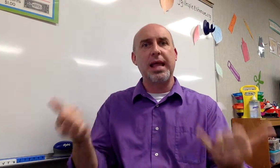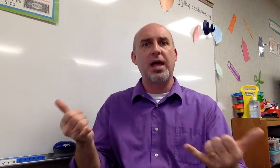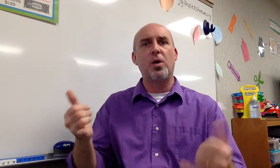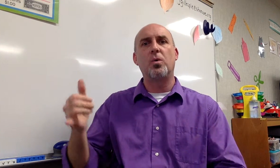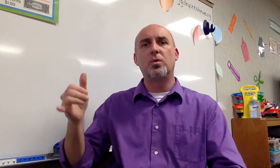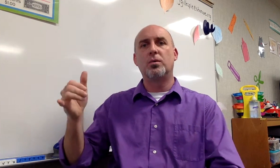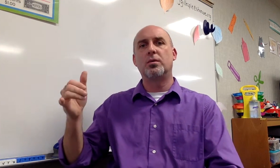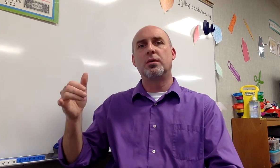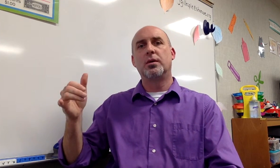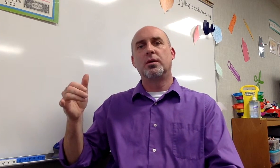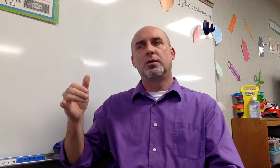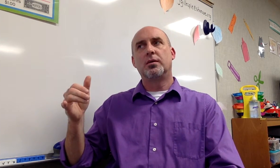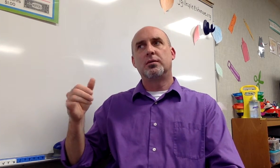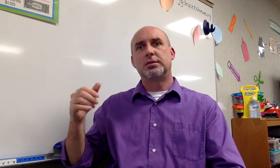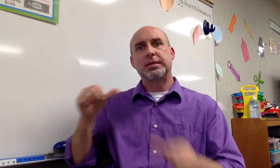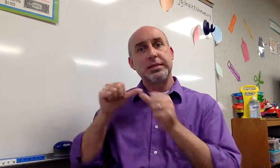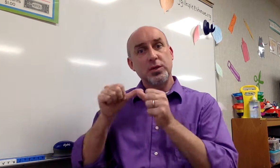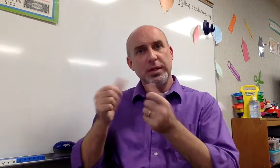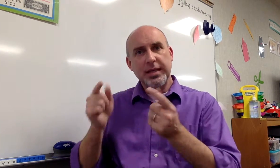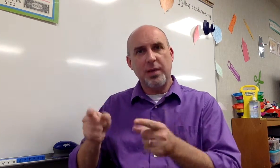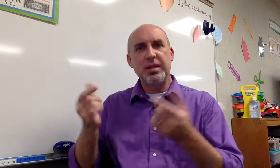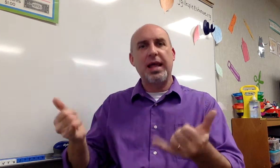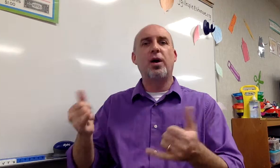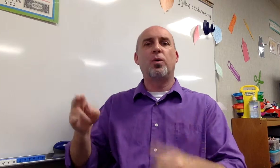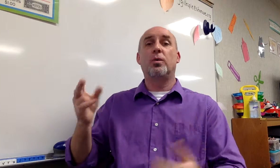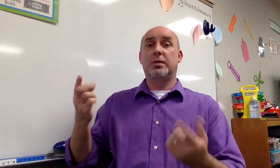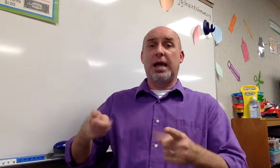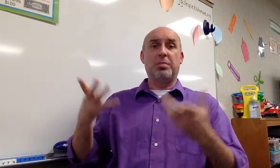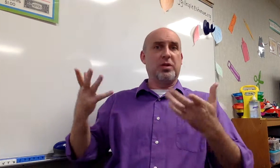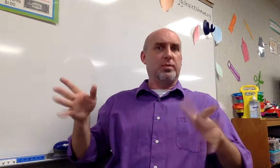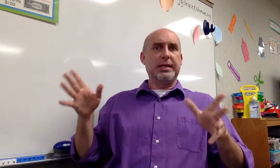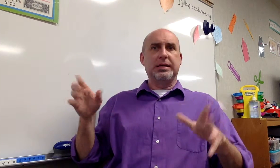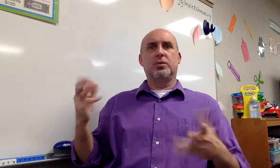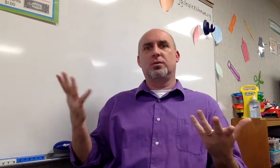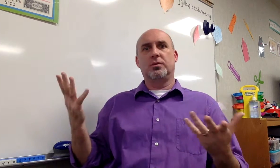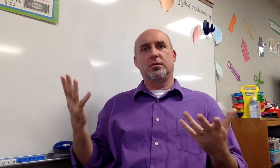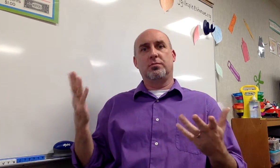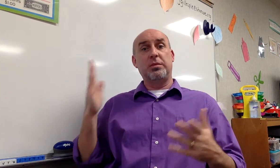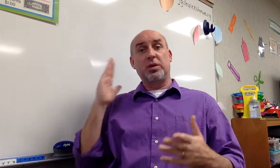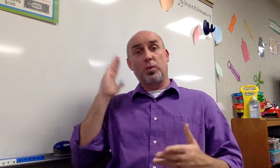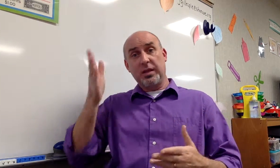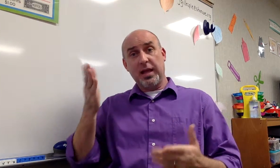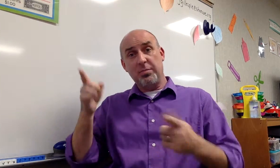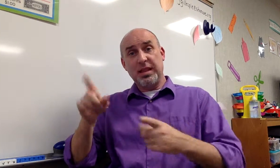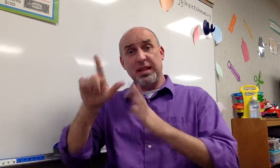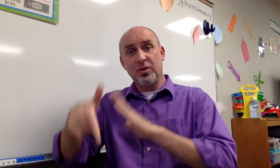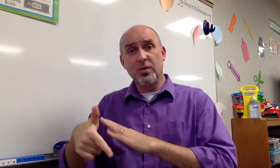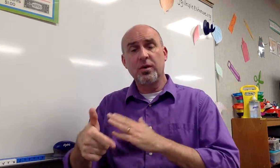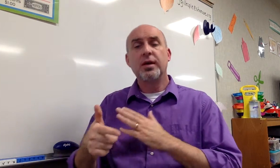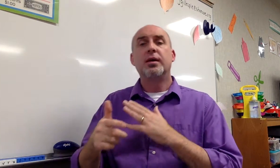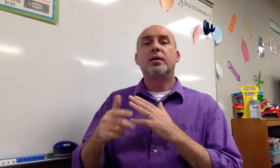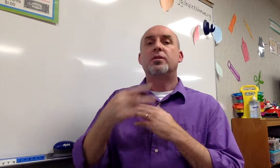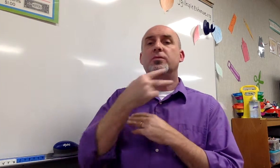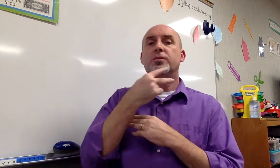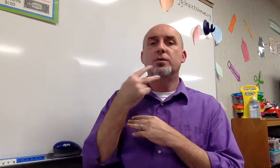now or it's continuing to happen now, or it happened already, or maybe it will happen later. The verbs